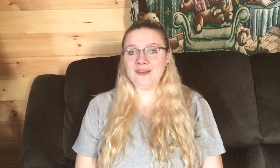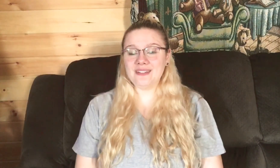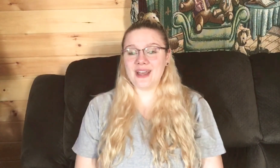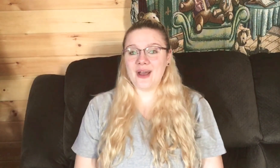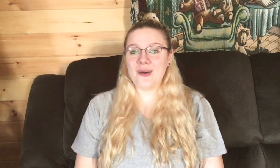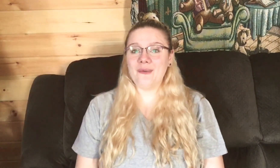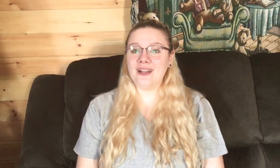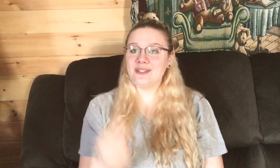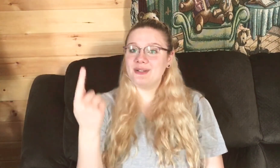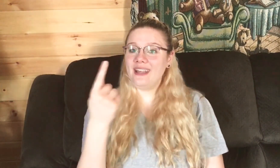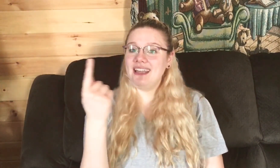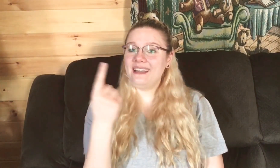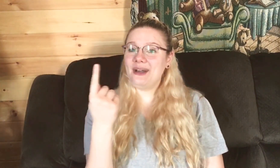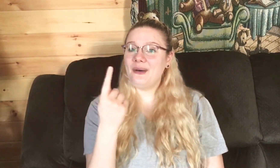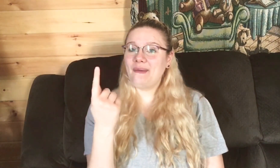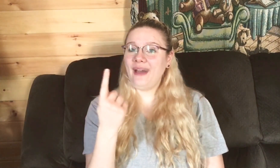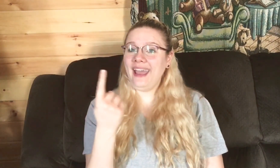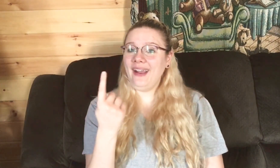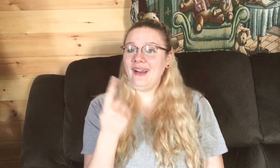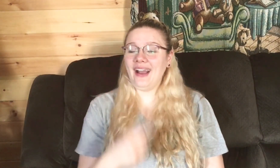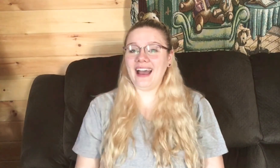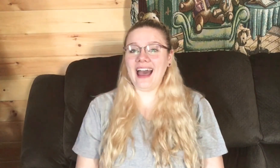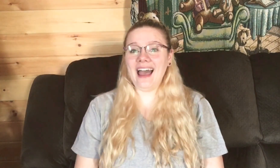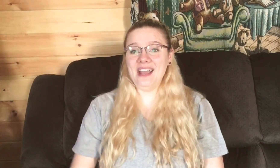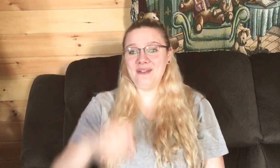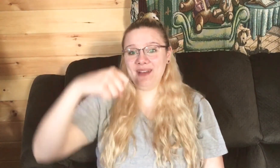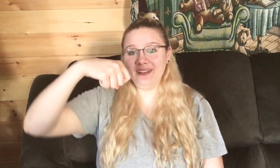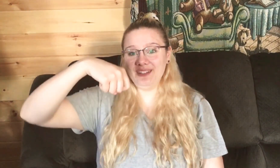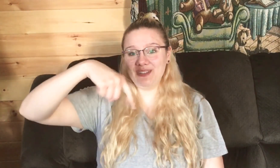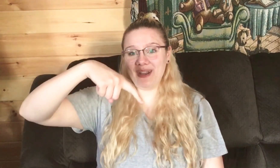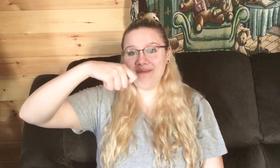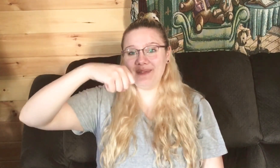the ground, wondering where I will drip.